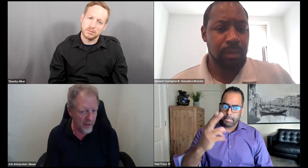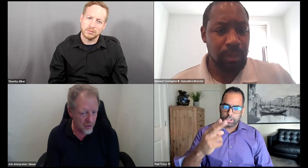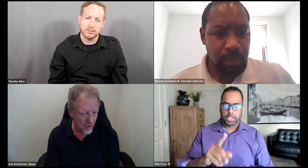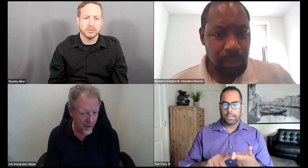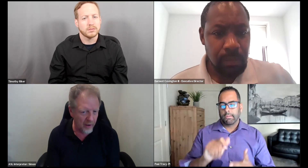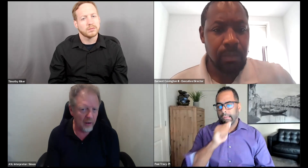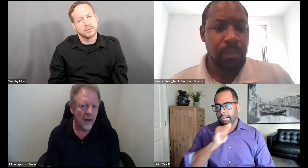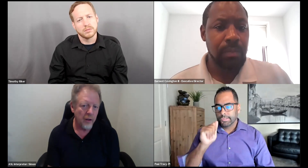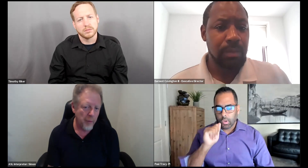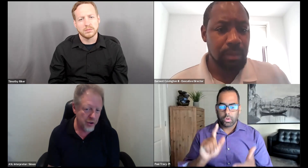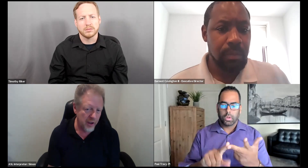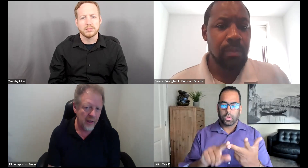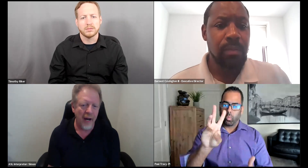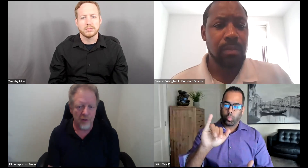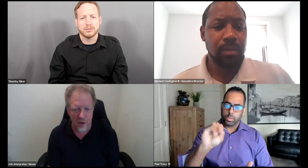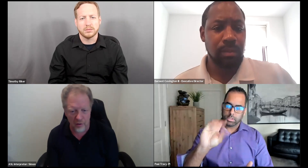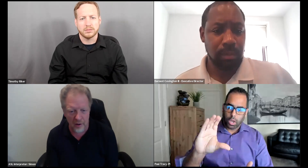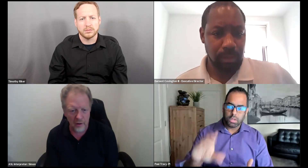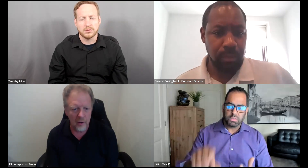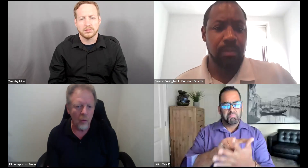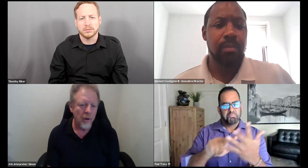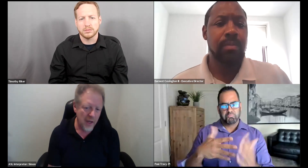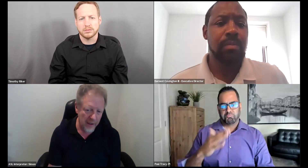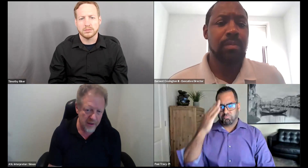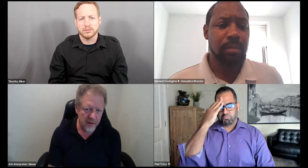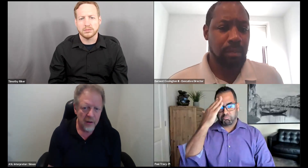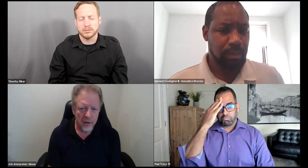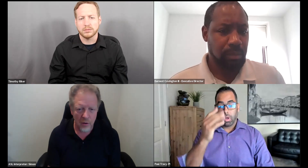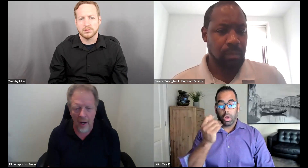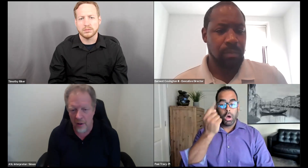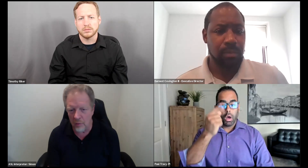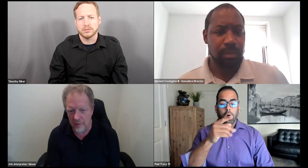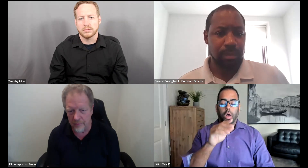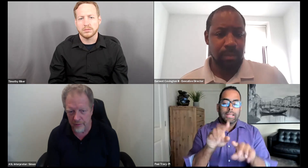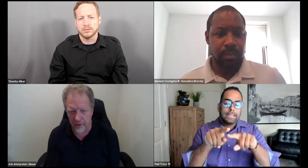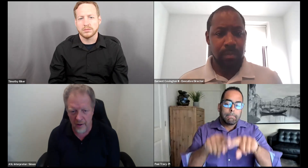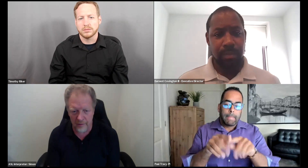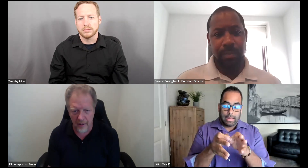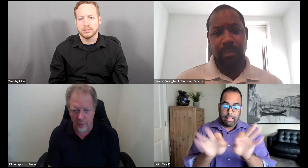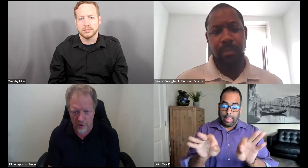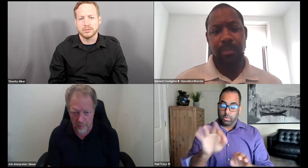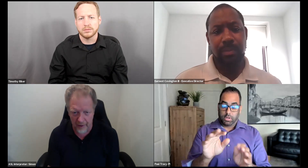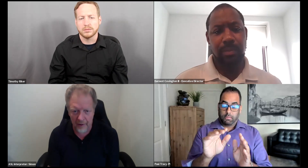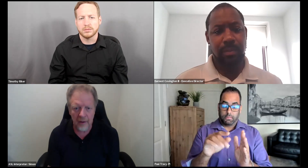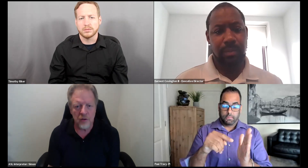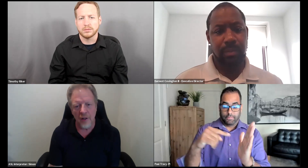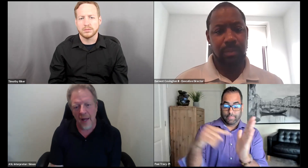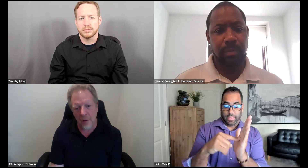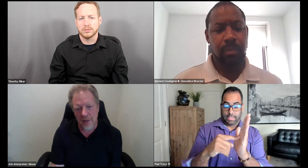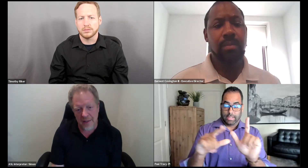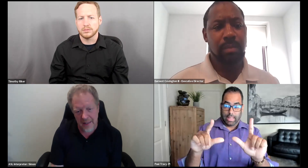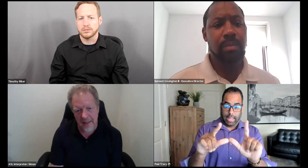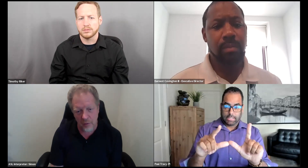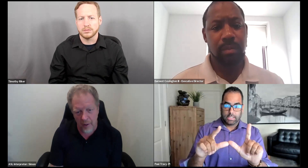I'm licensed already under Michigan, Arizona, Wisconsin. So I know what the language should be. So the